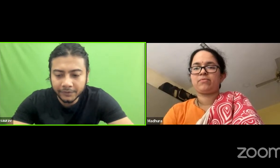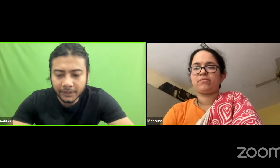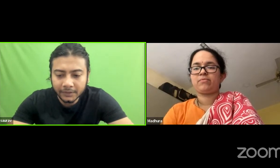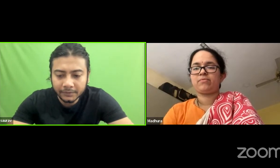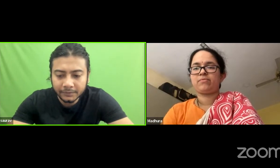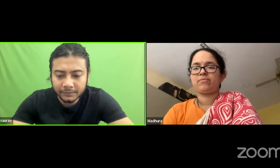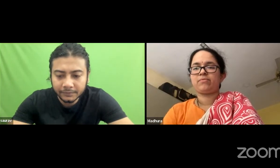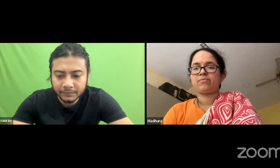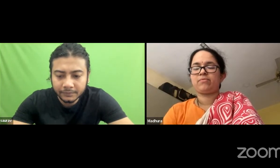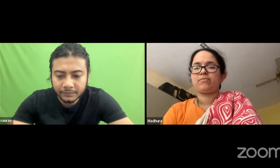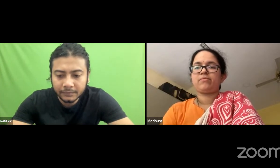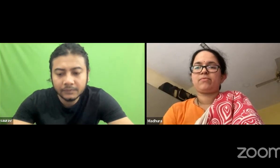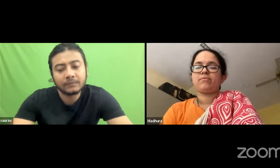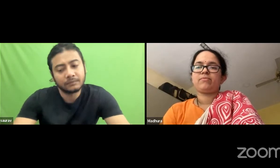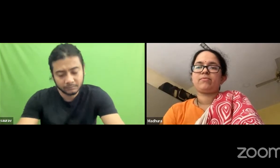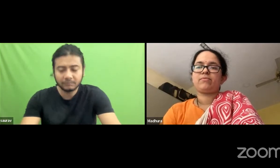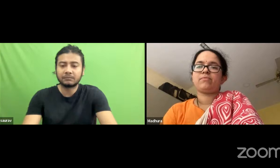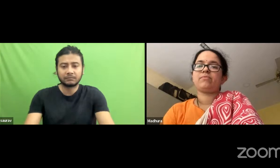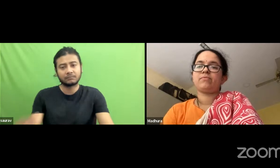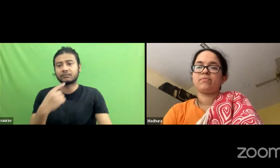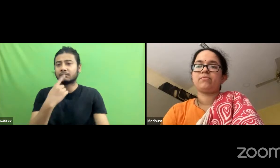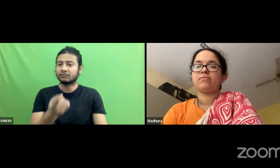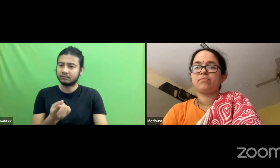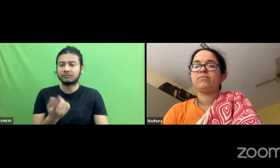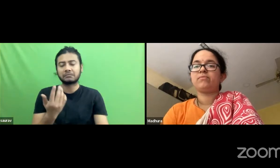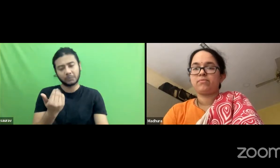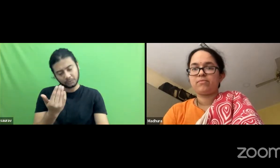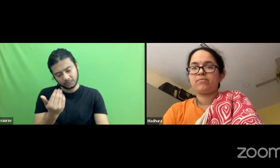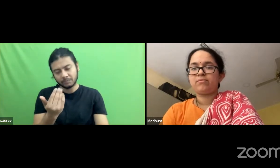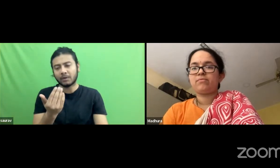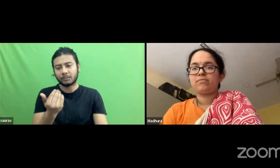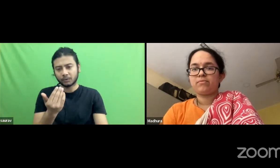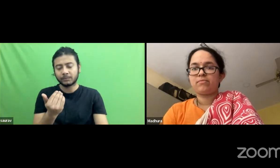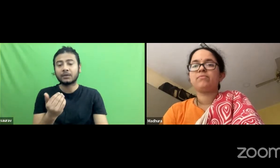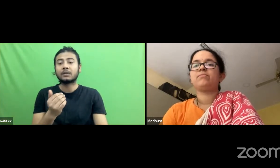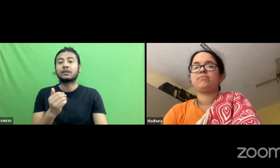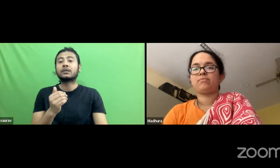and death? Yes, definitely. See, karma, we cannot decide about